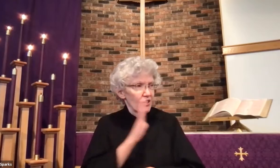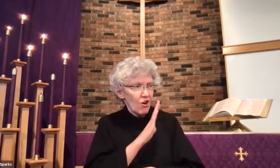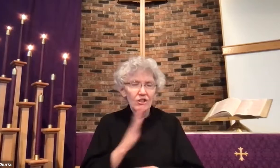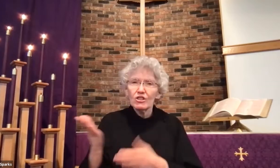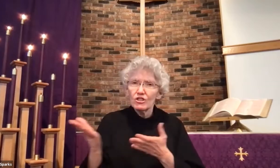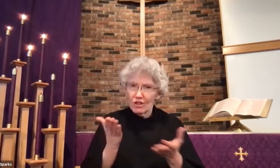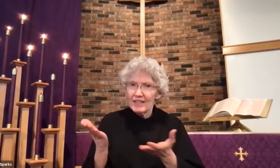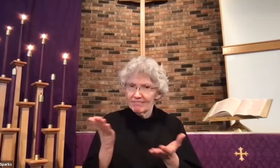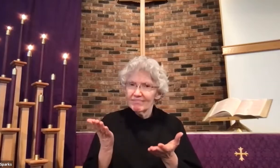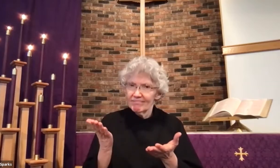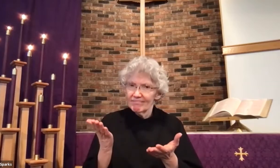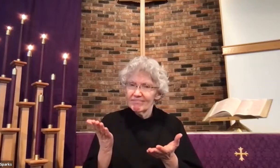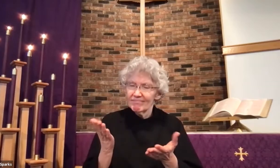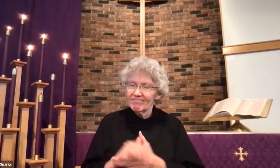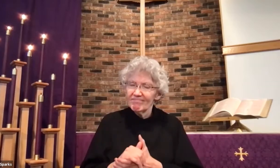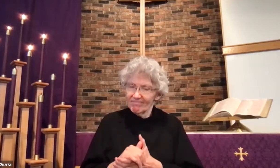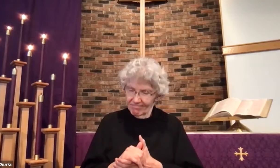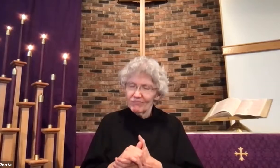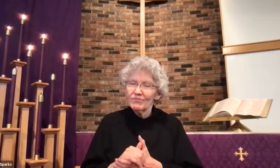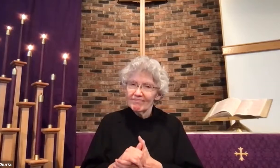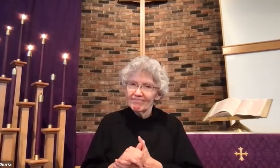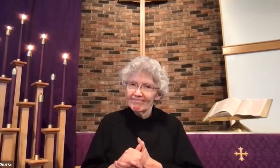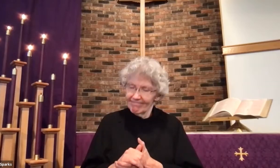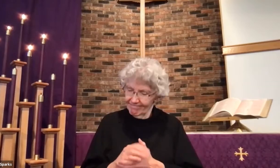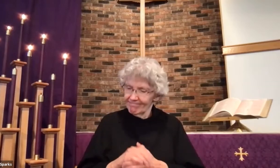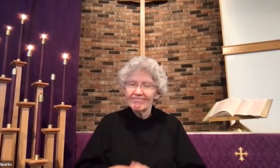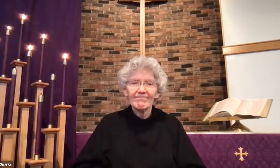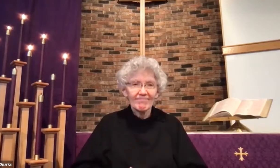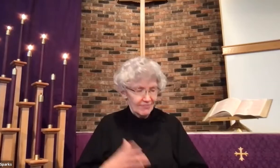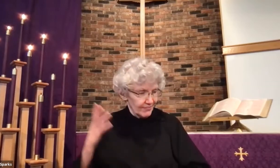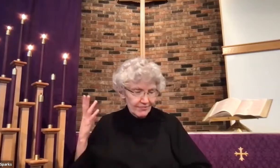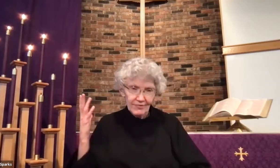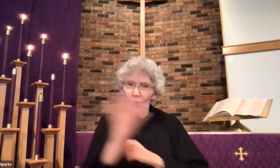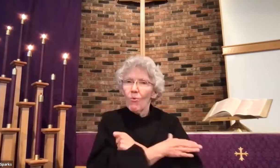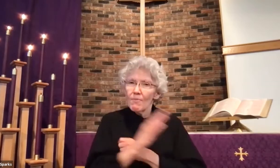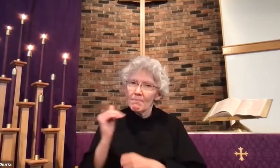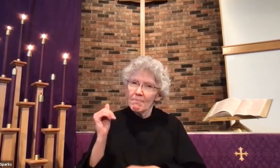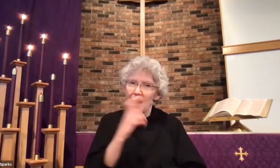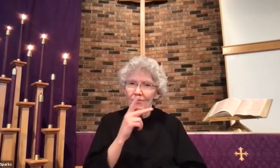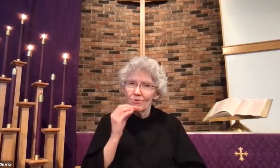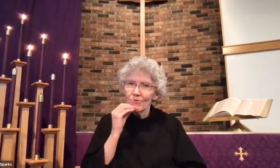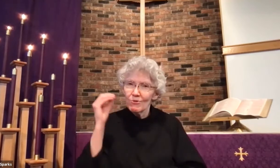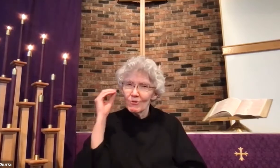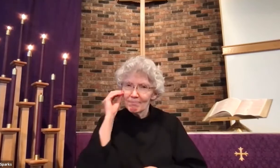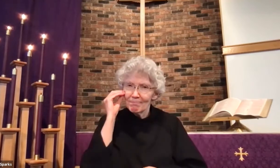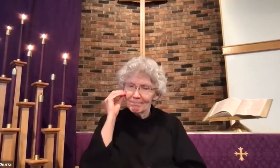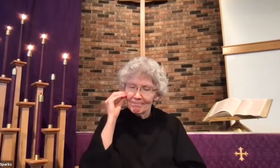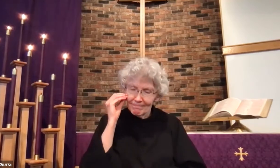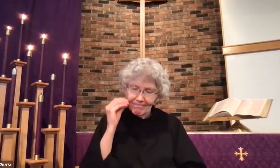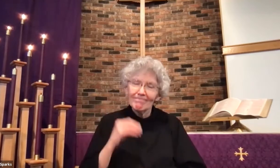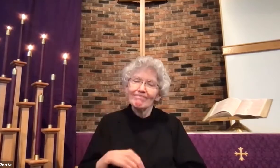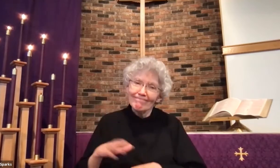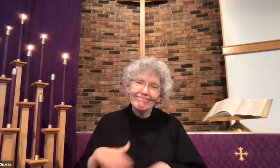him, Father, I have sinned against God and have done wrong to you. I am no longer worthy to be called your